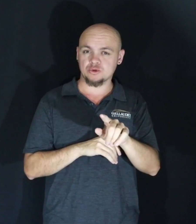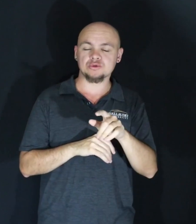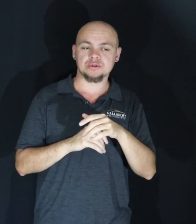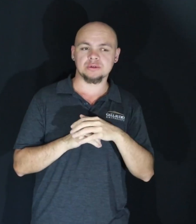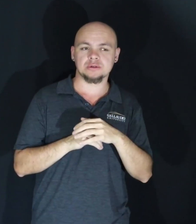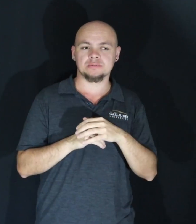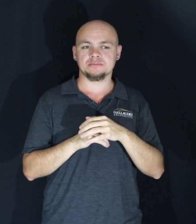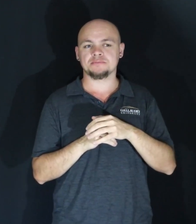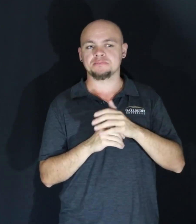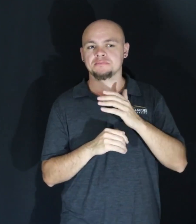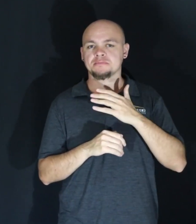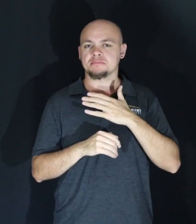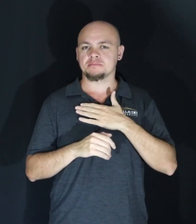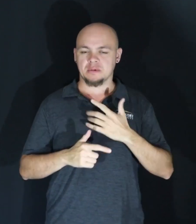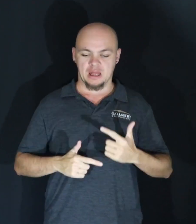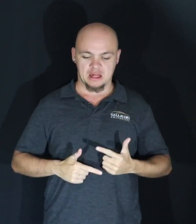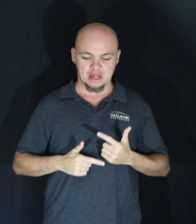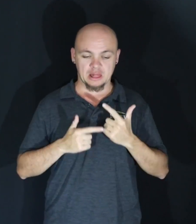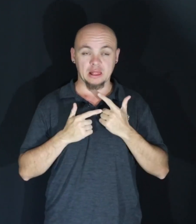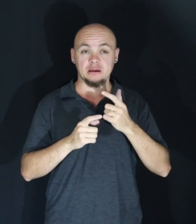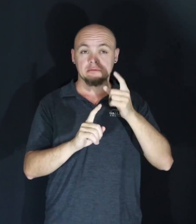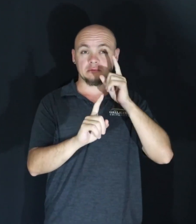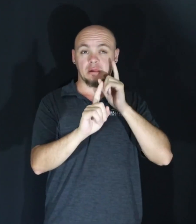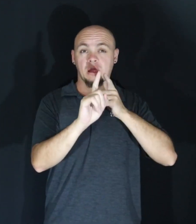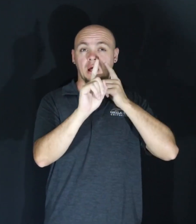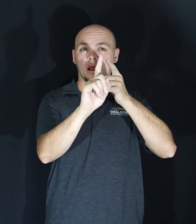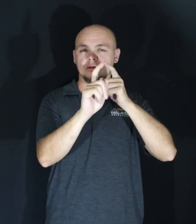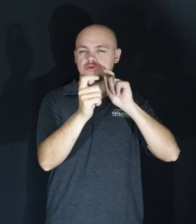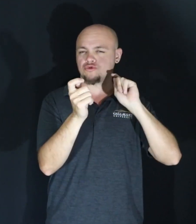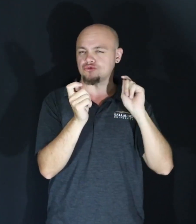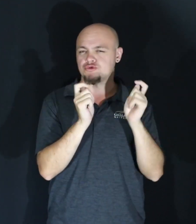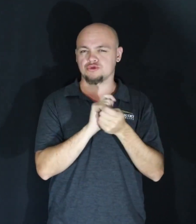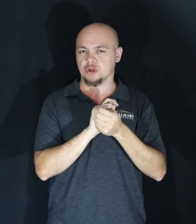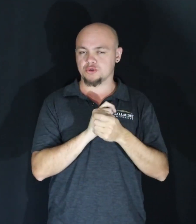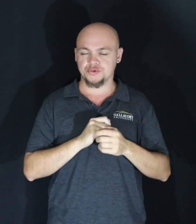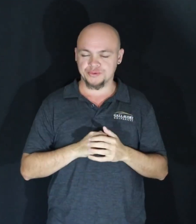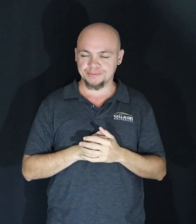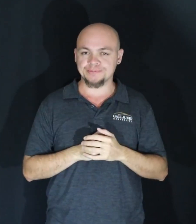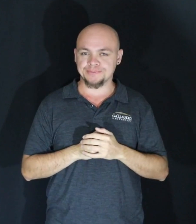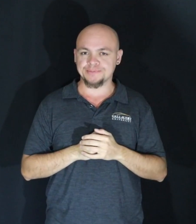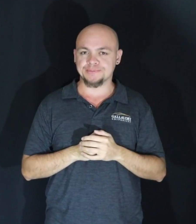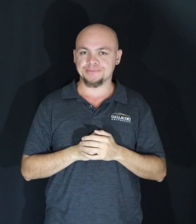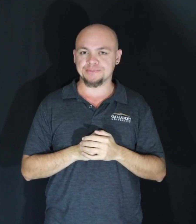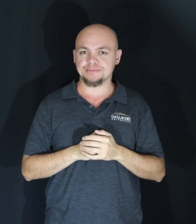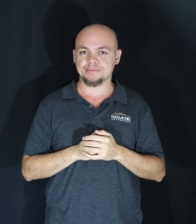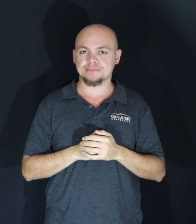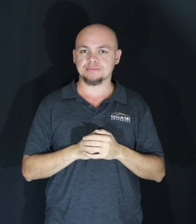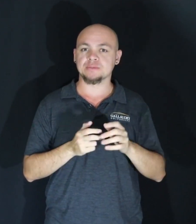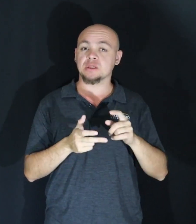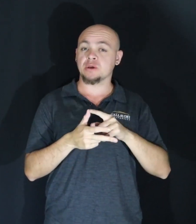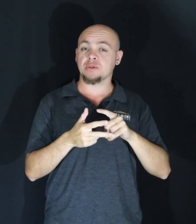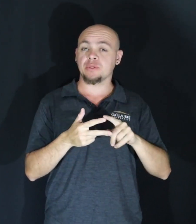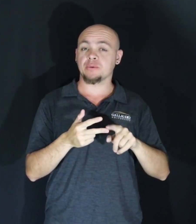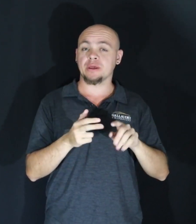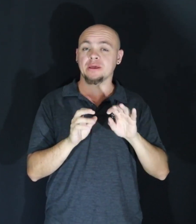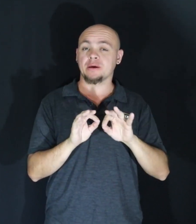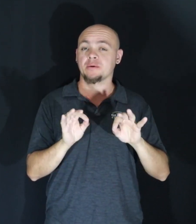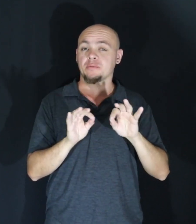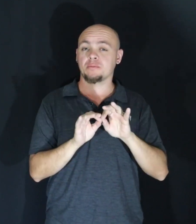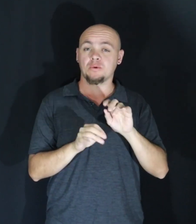changed the trajectory of my life. And it allowed me to discover 3 pivotal